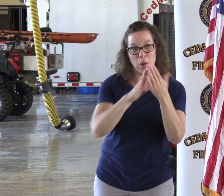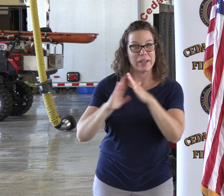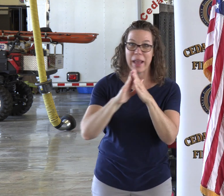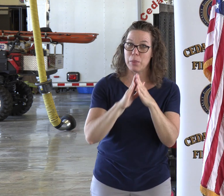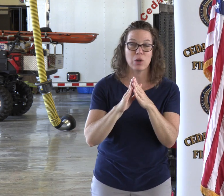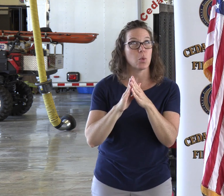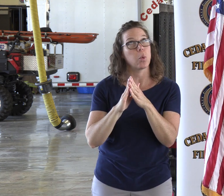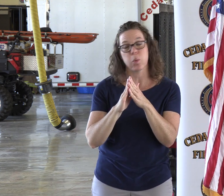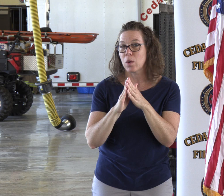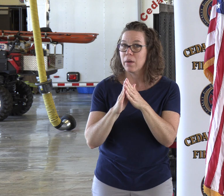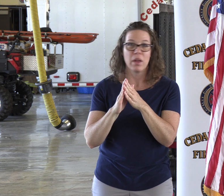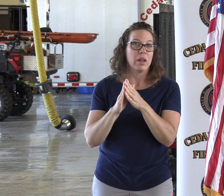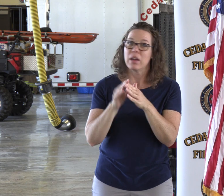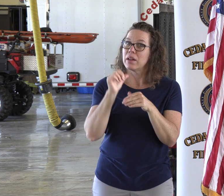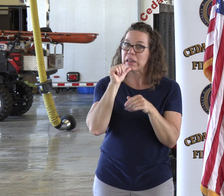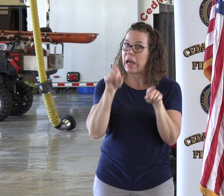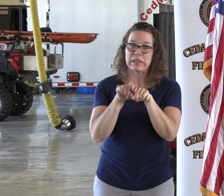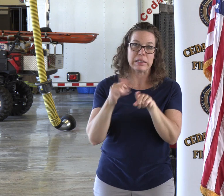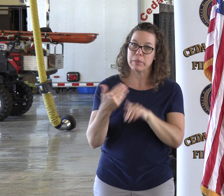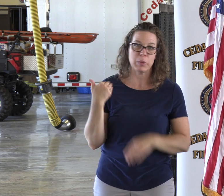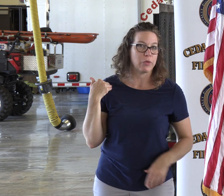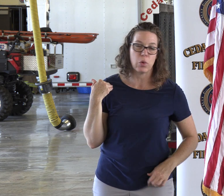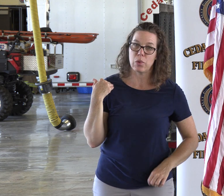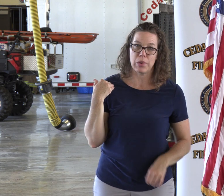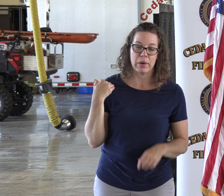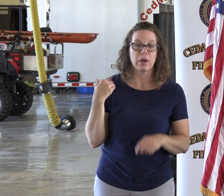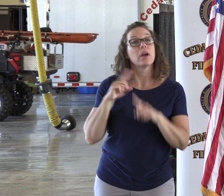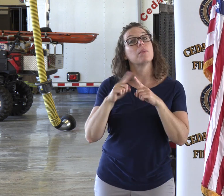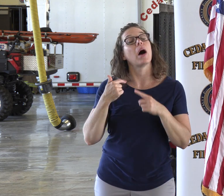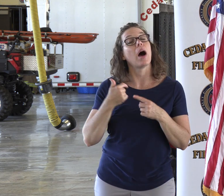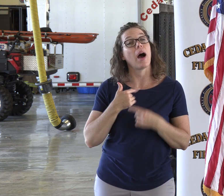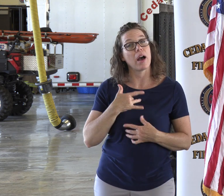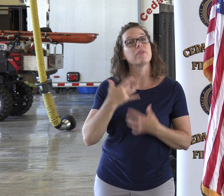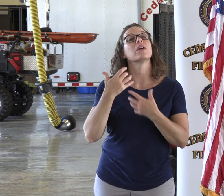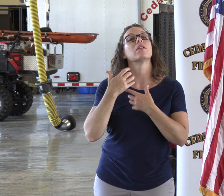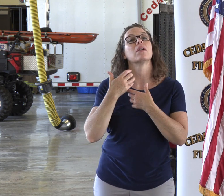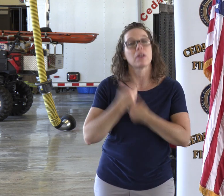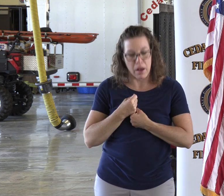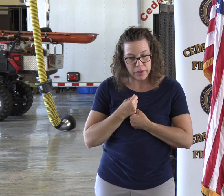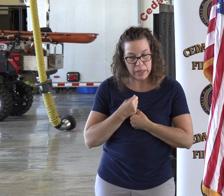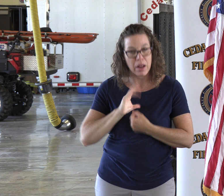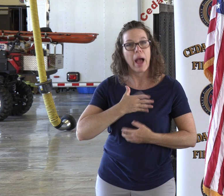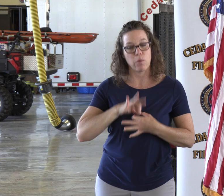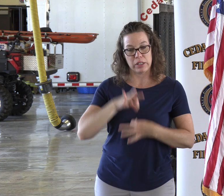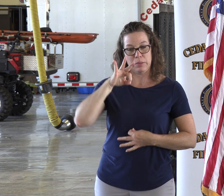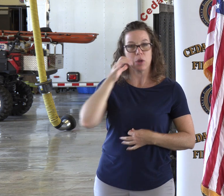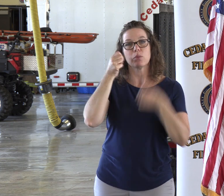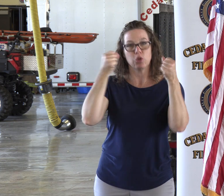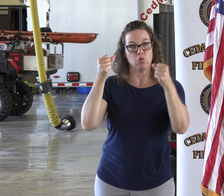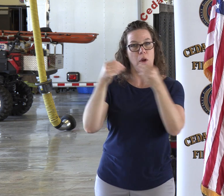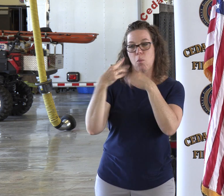forever changed. But I am confident our Iowa Strong spirit will be stronger than ever.